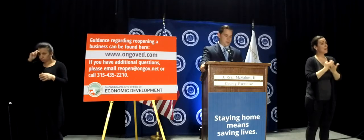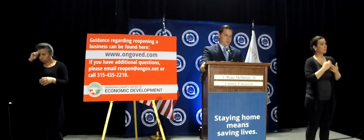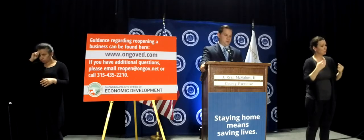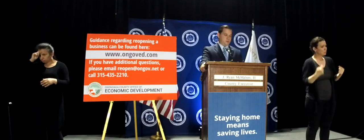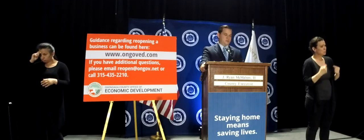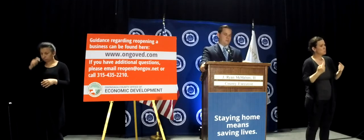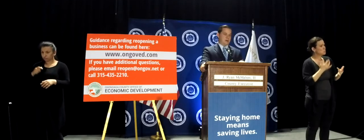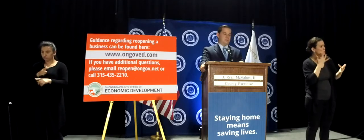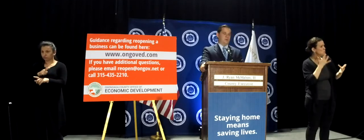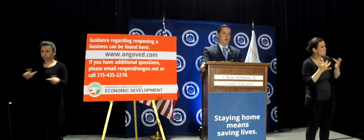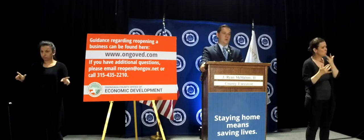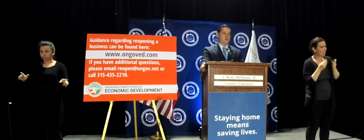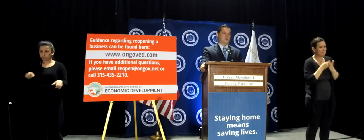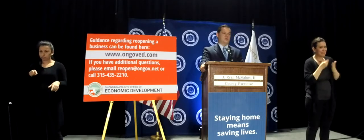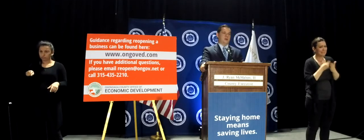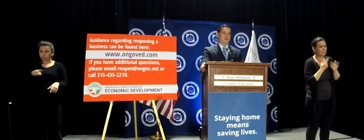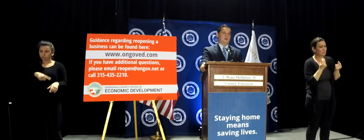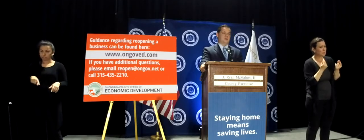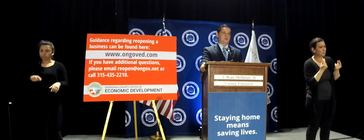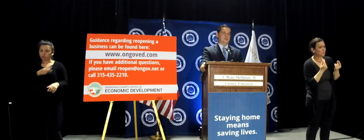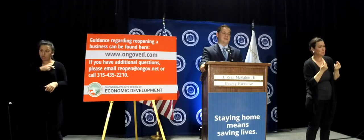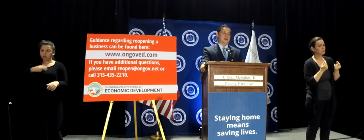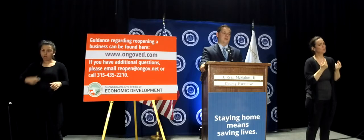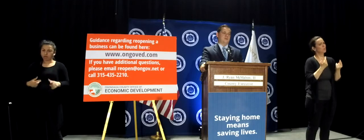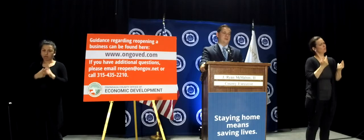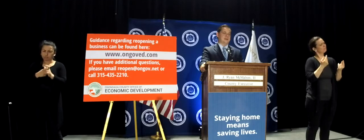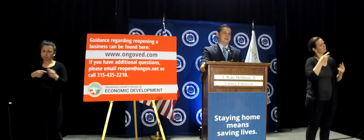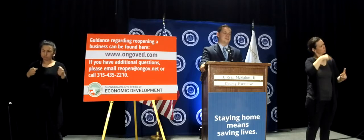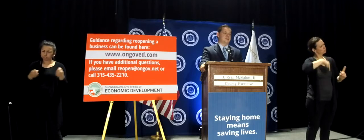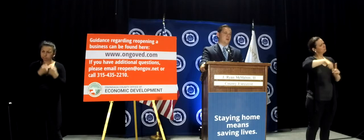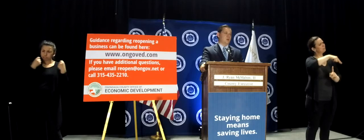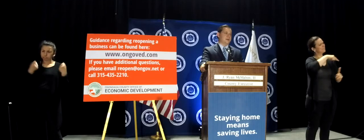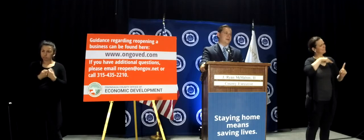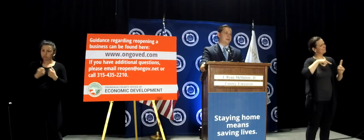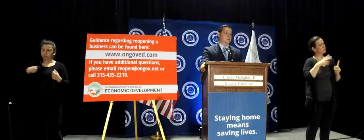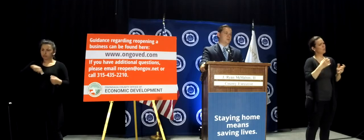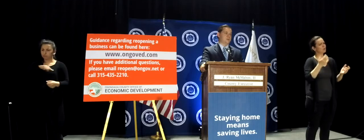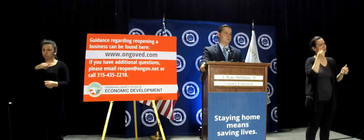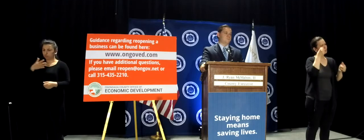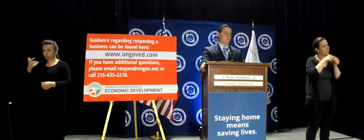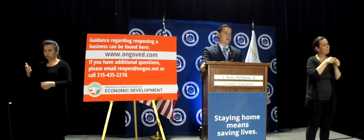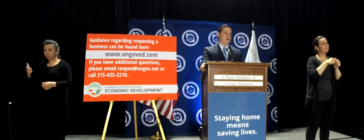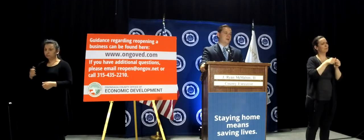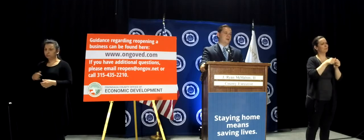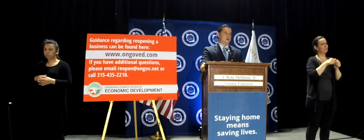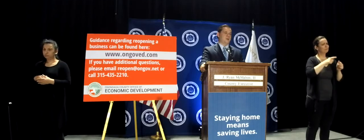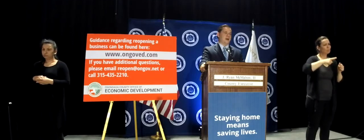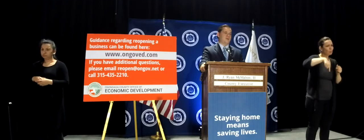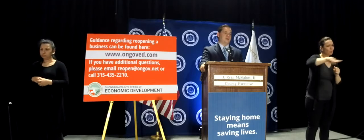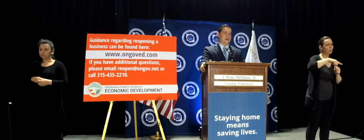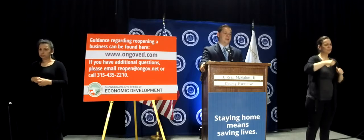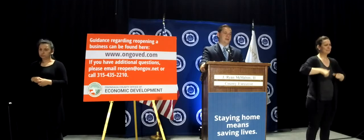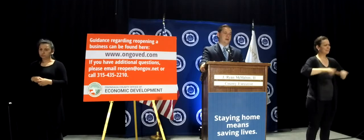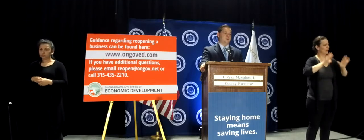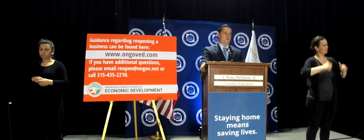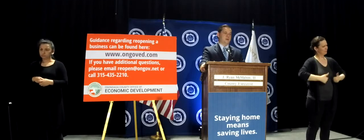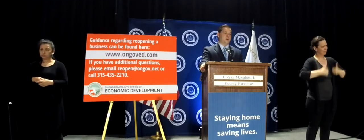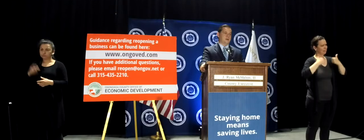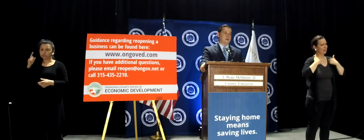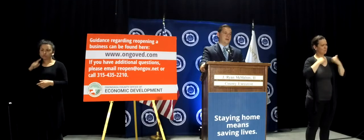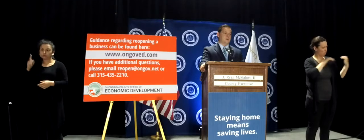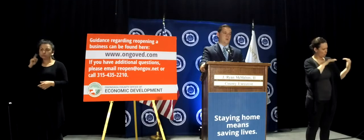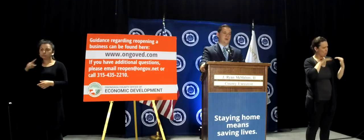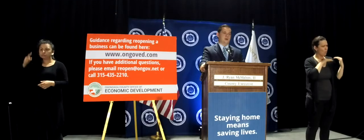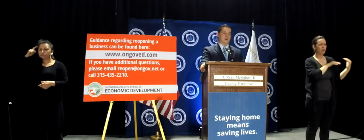standpoint. So let's remember those who have paid the ultimate sacrifice, not just on one day this weekend, but every day leading up to